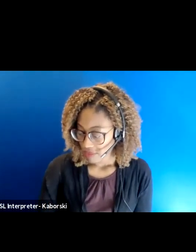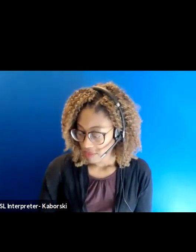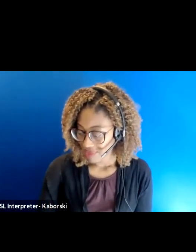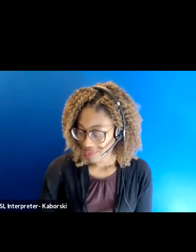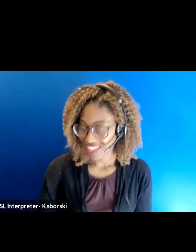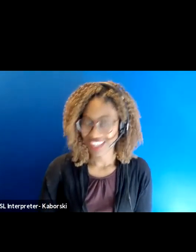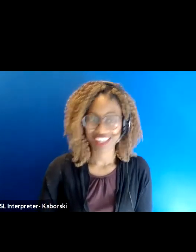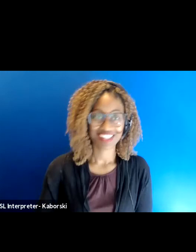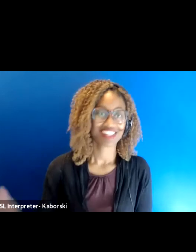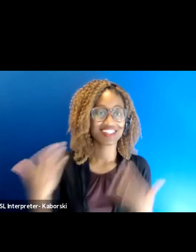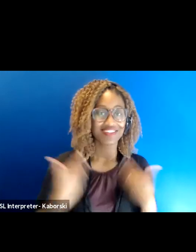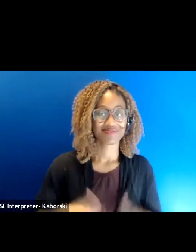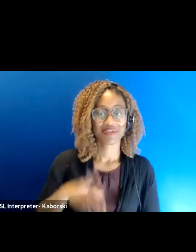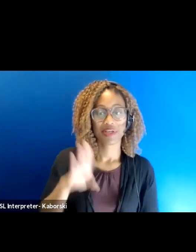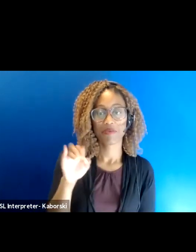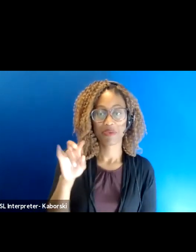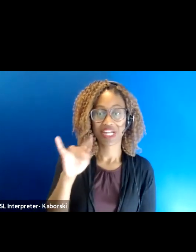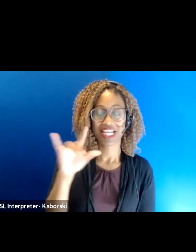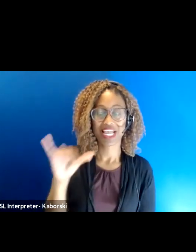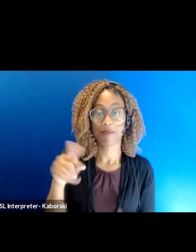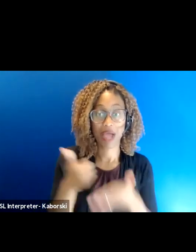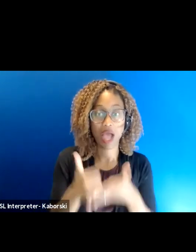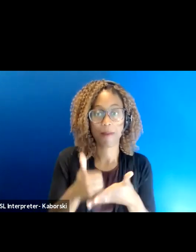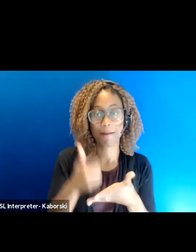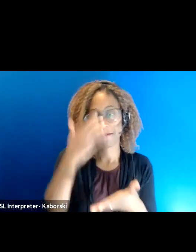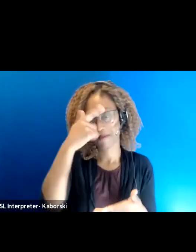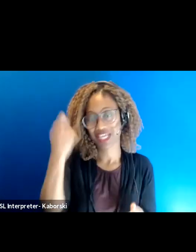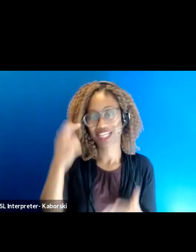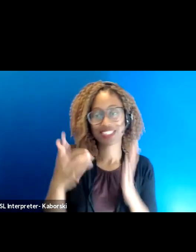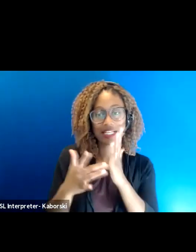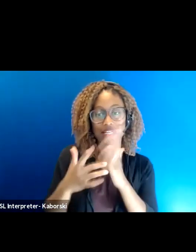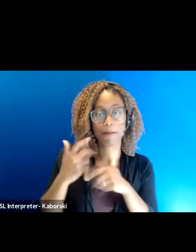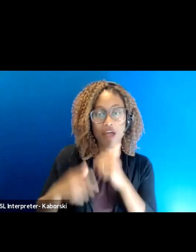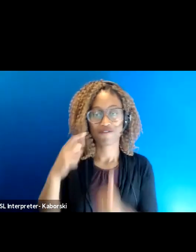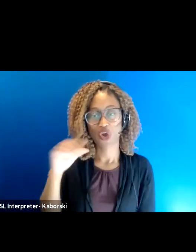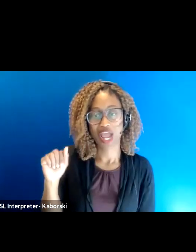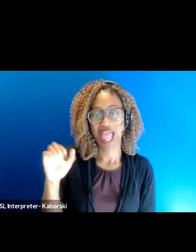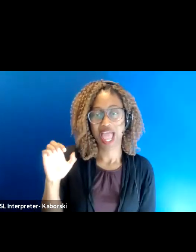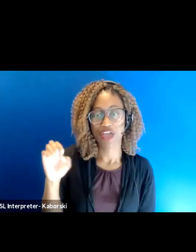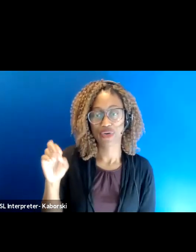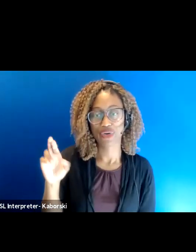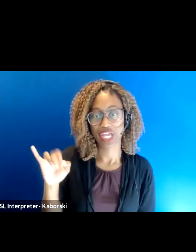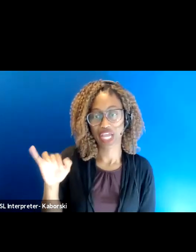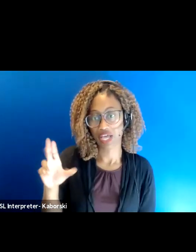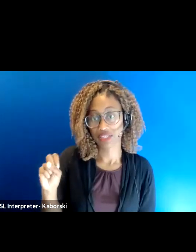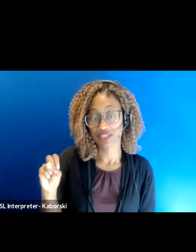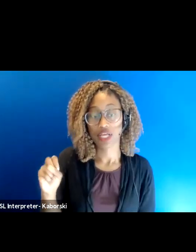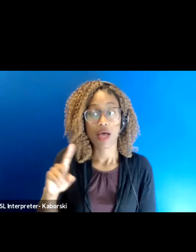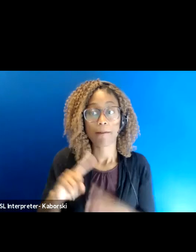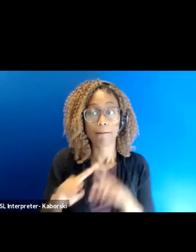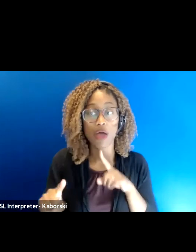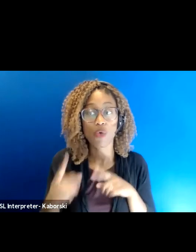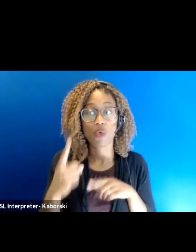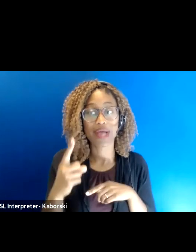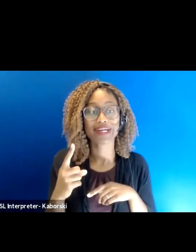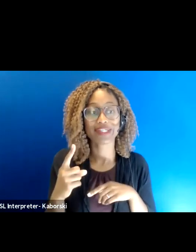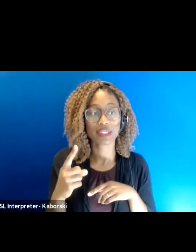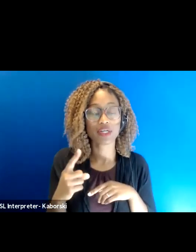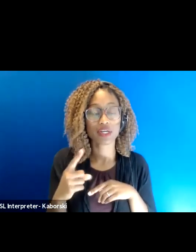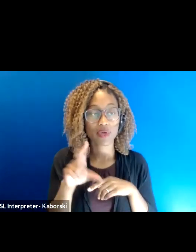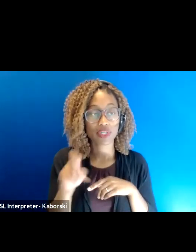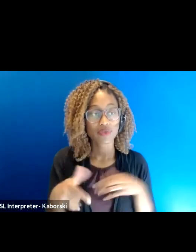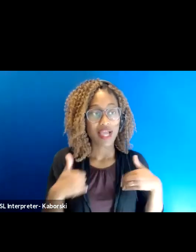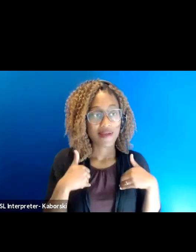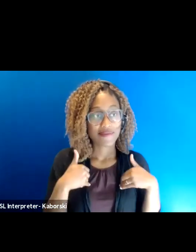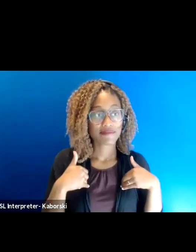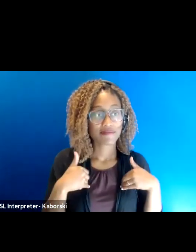Hi, this is Brittany. I'm going to step in and help because of a technical issue. But another question we have is,